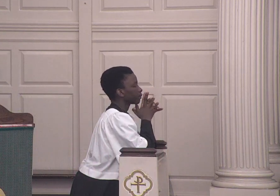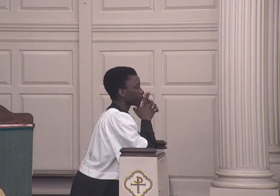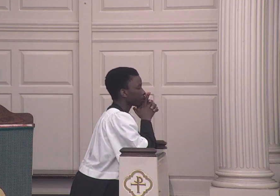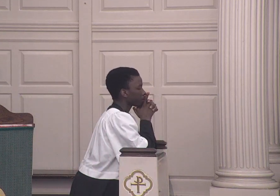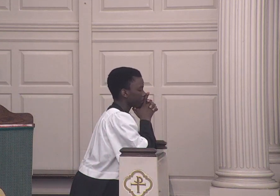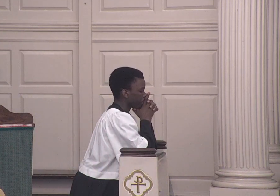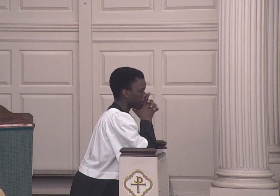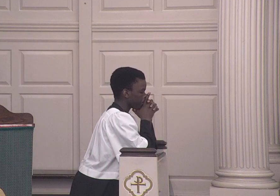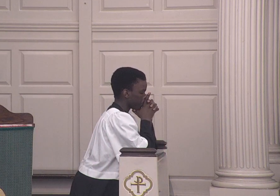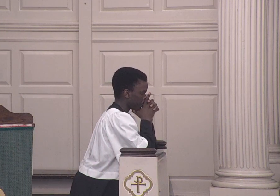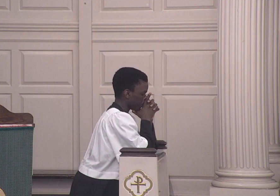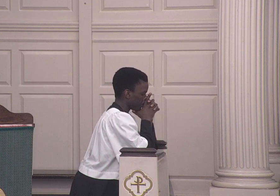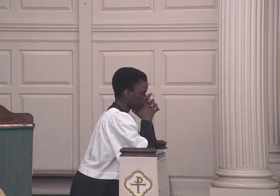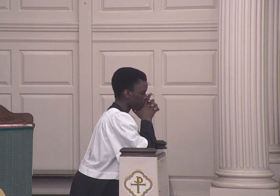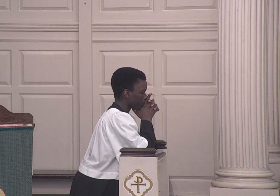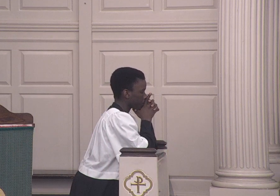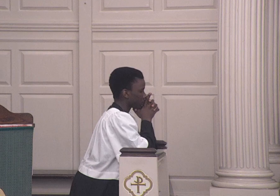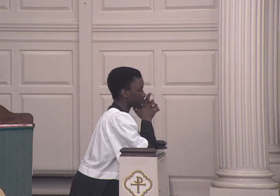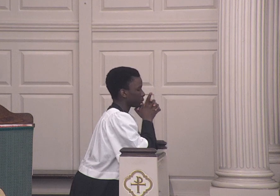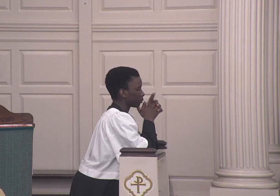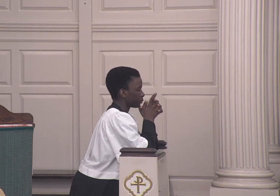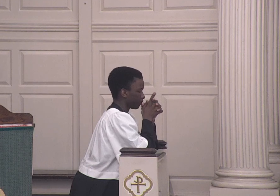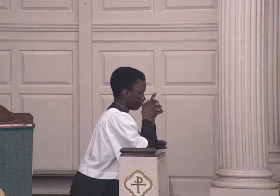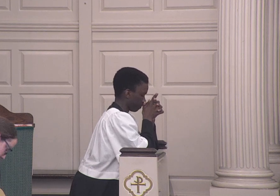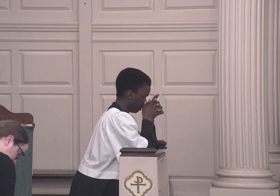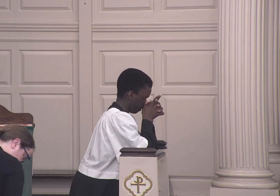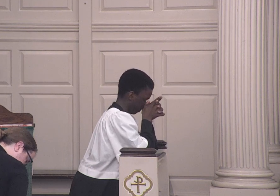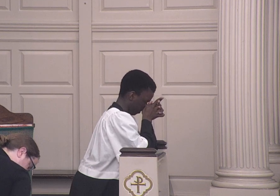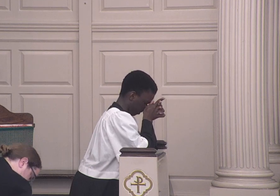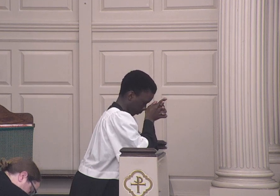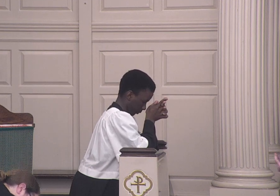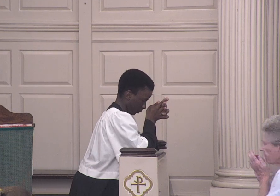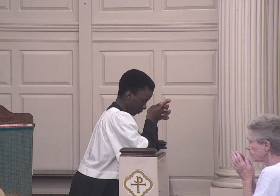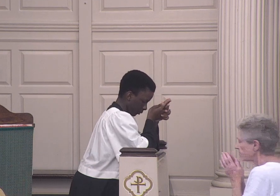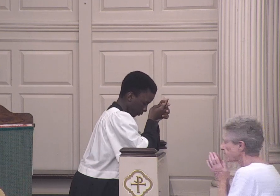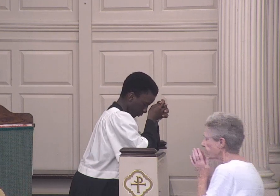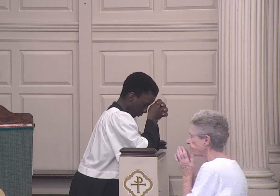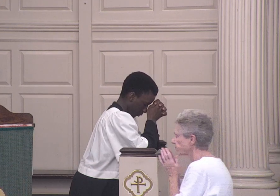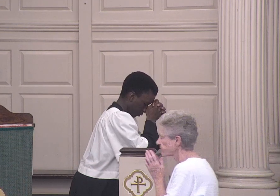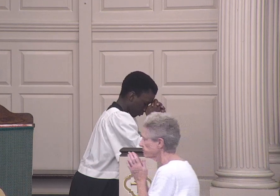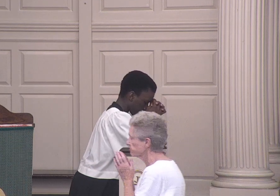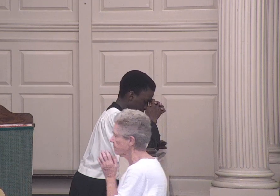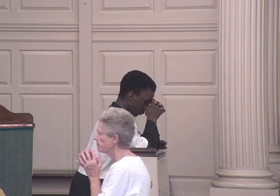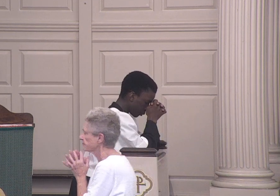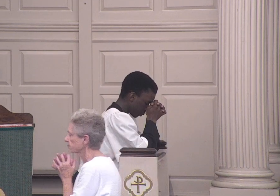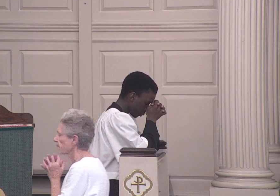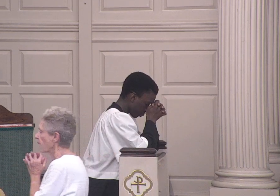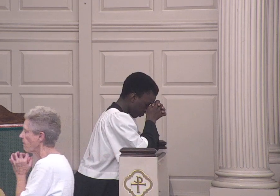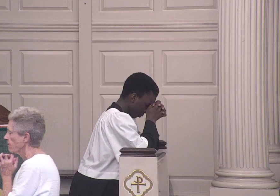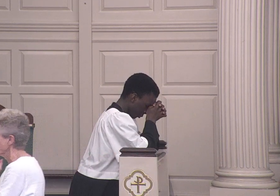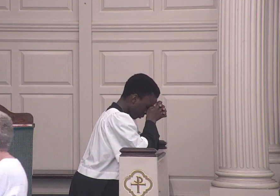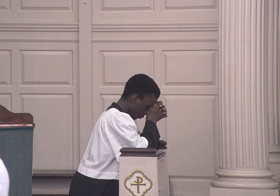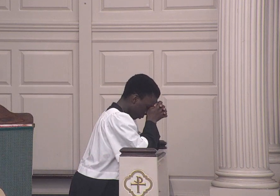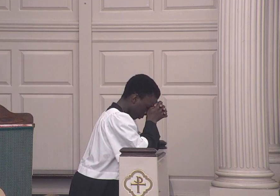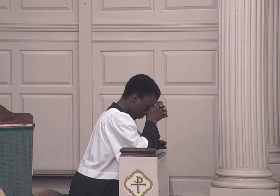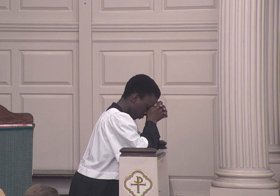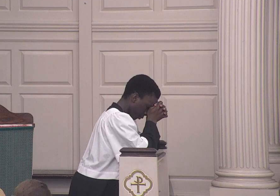Servant testimonia eus in toto